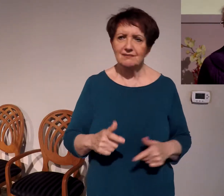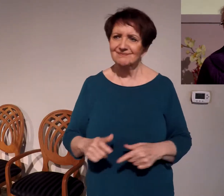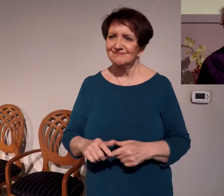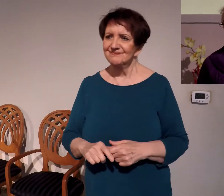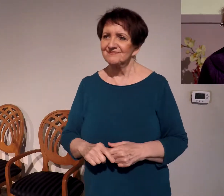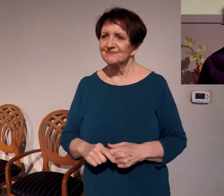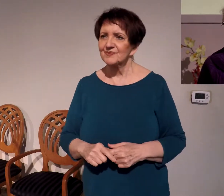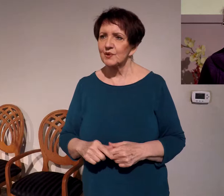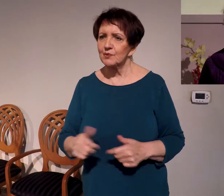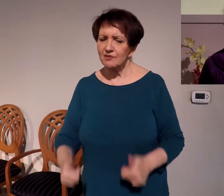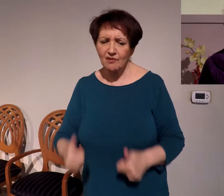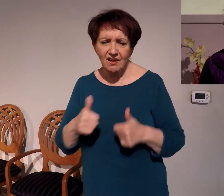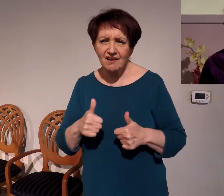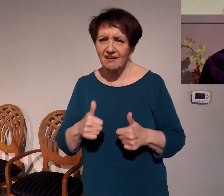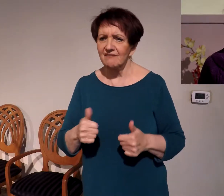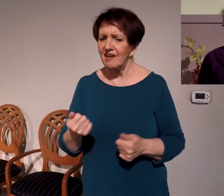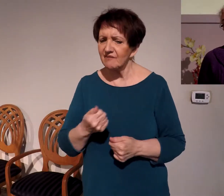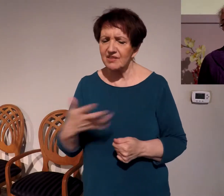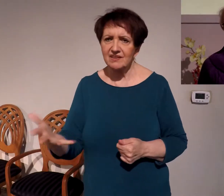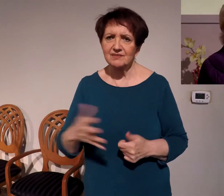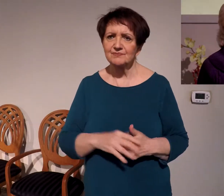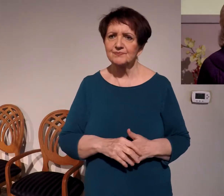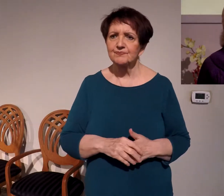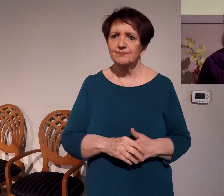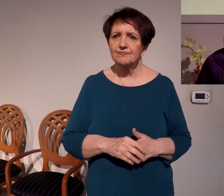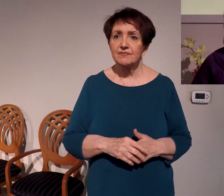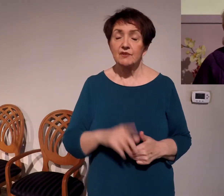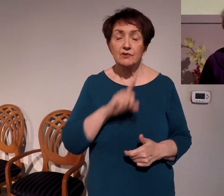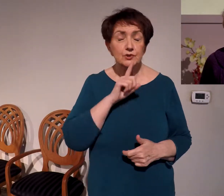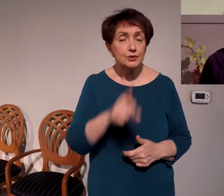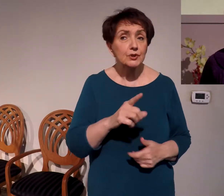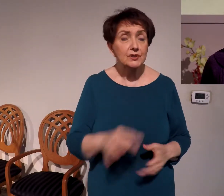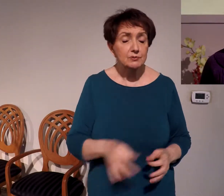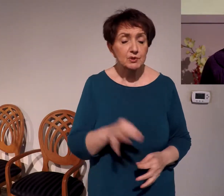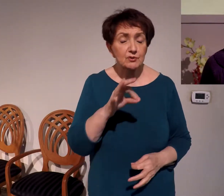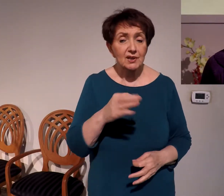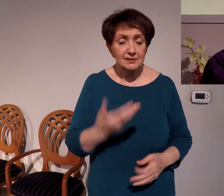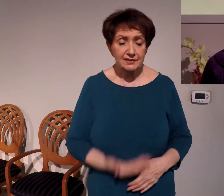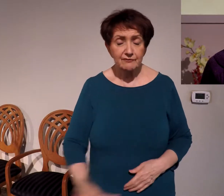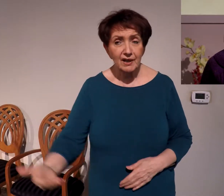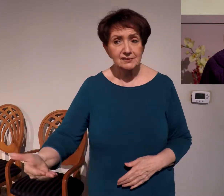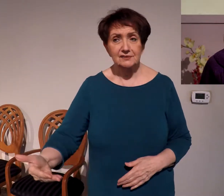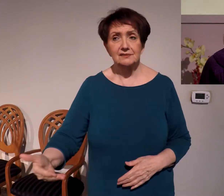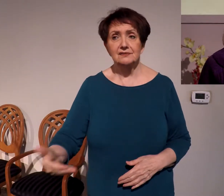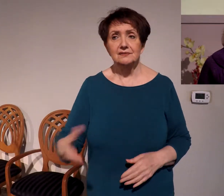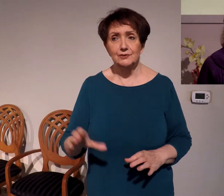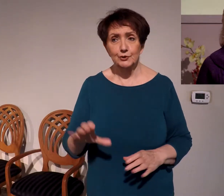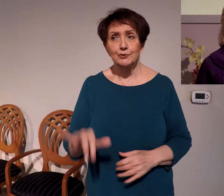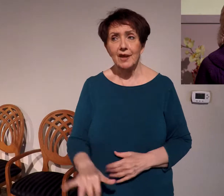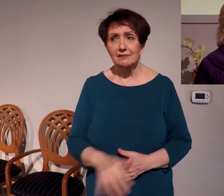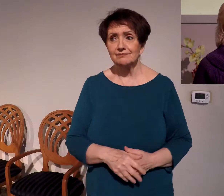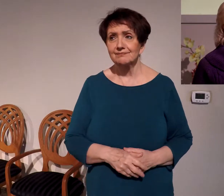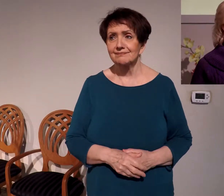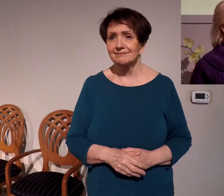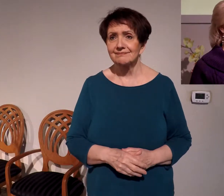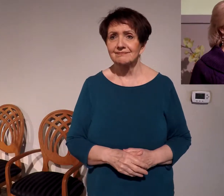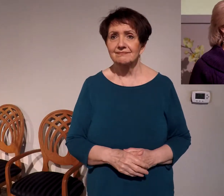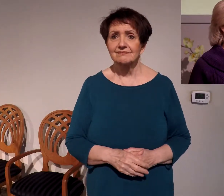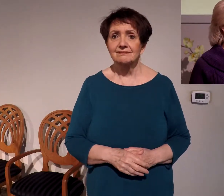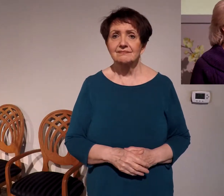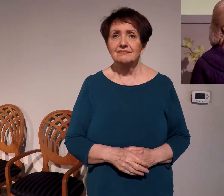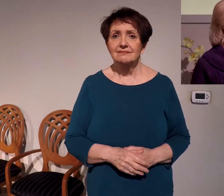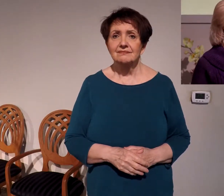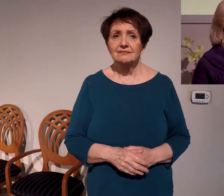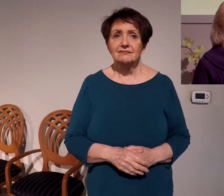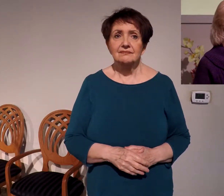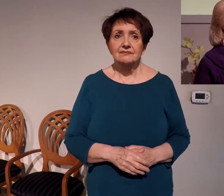life, all of those sorts of things. Certainly our spirituality invites us to do that, right? And